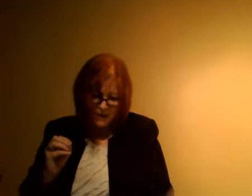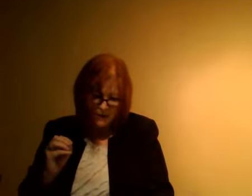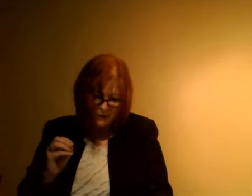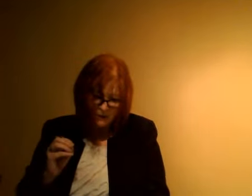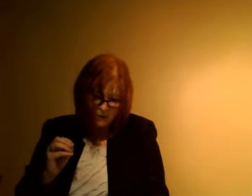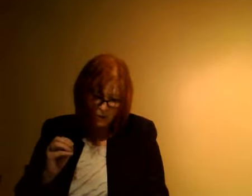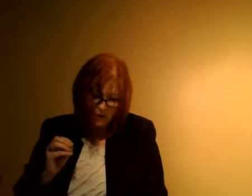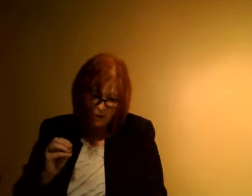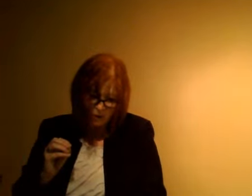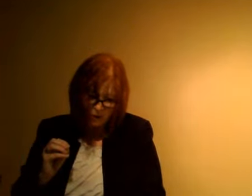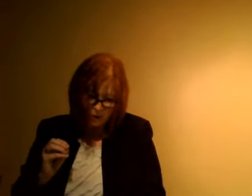that situation.